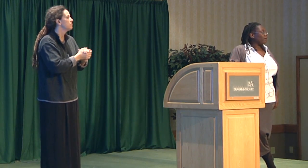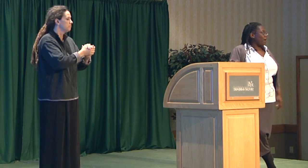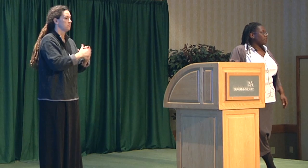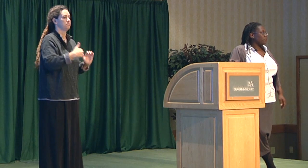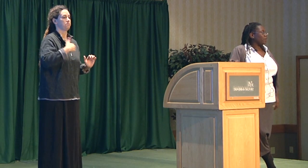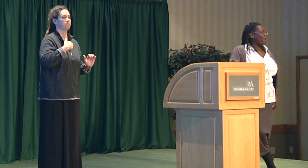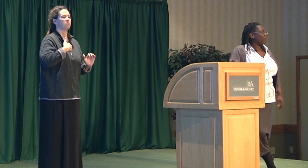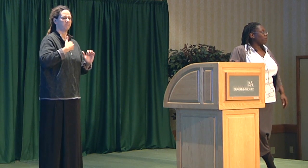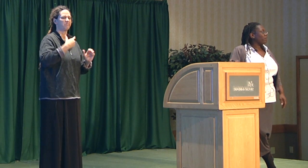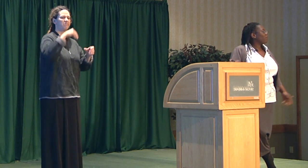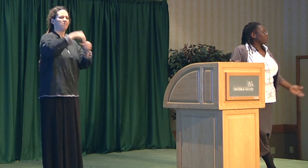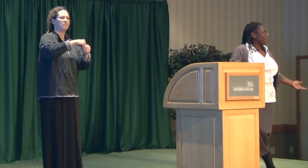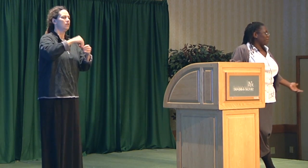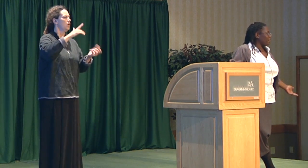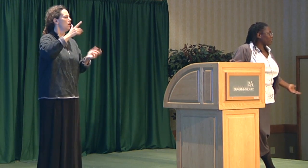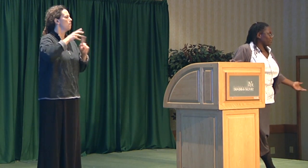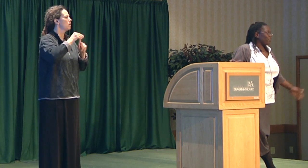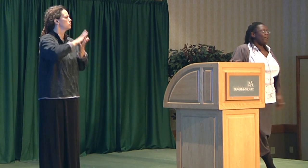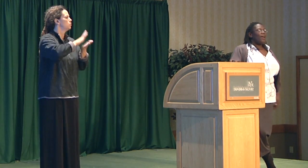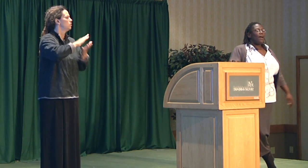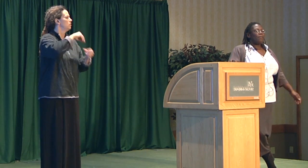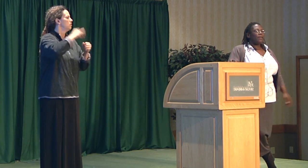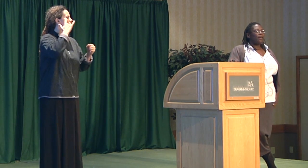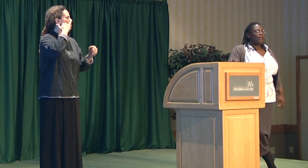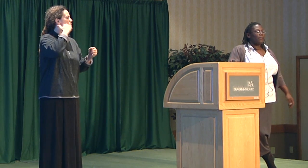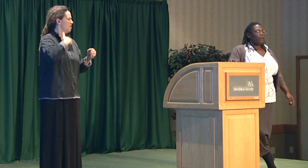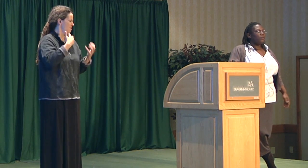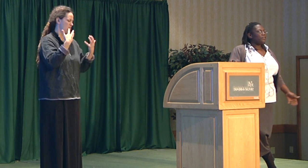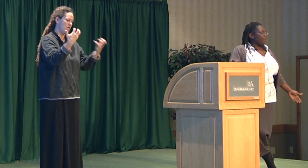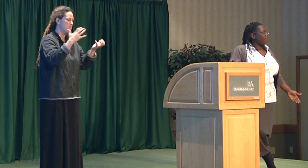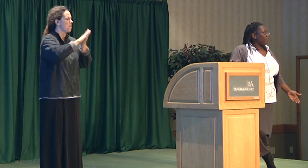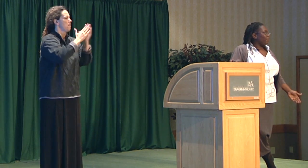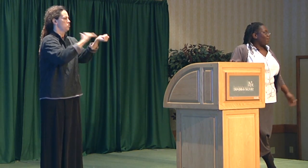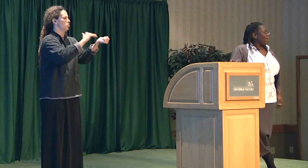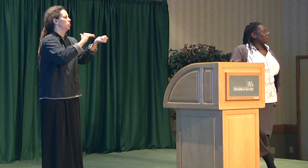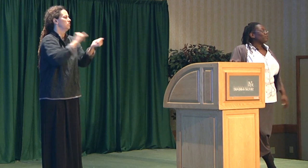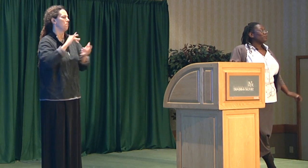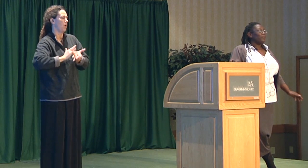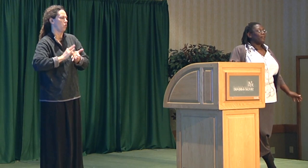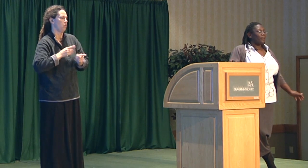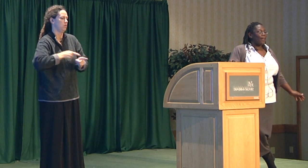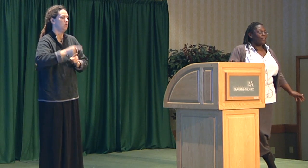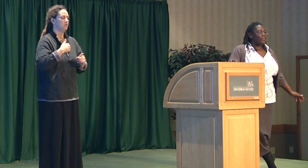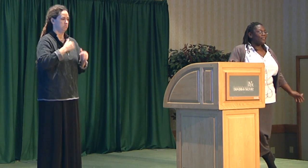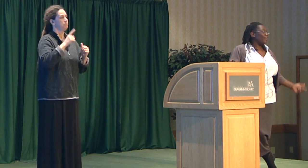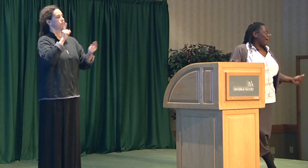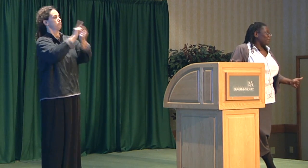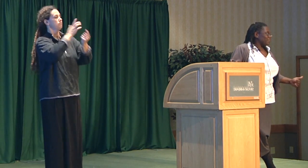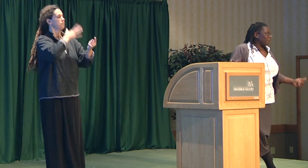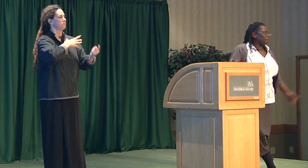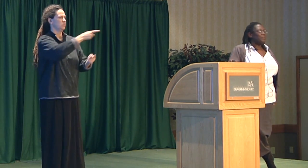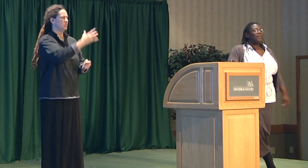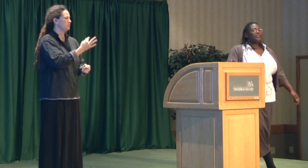medical magnet high school in California, I wanted to become a doctor. I met a young lady there who was deaf, and she was really good in calculus, and